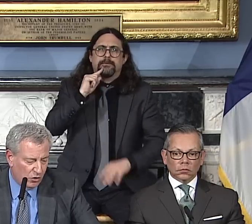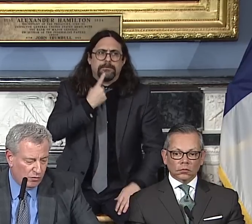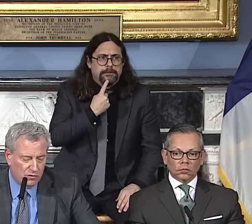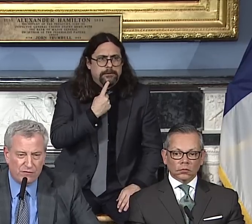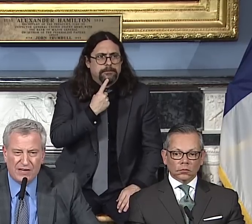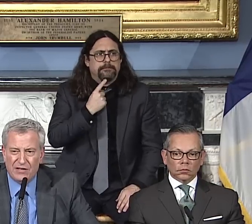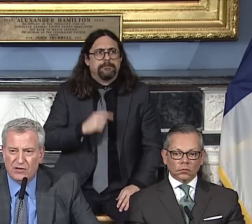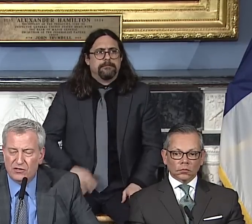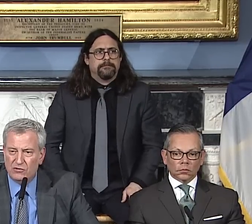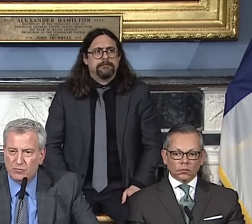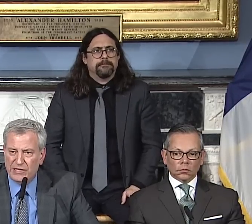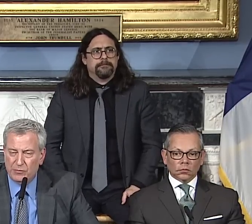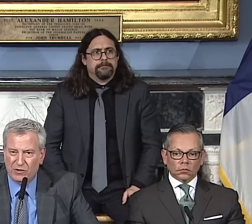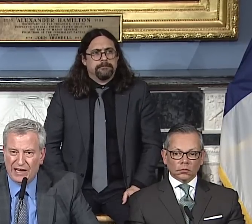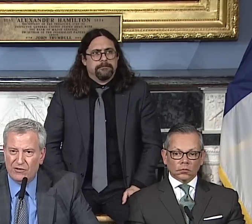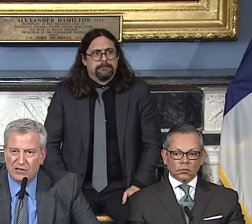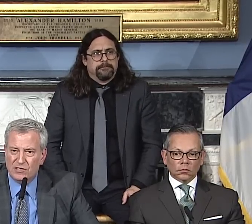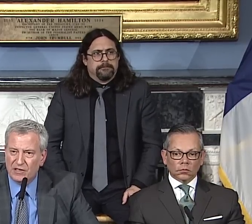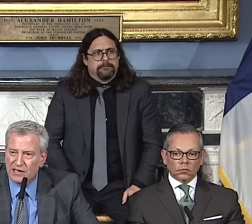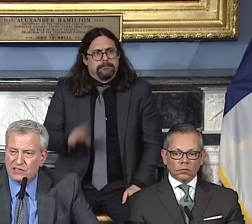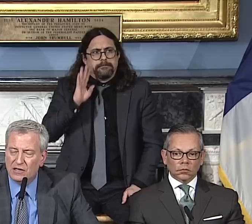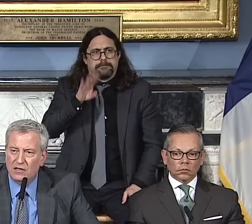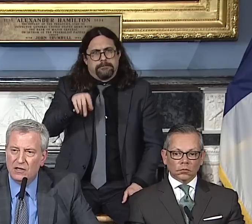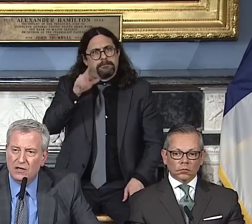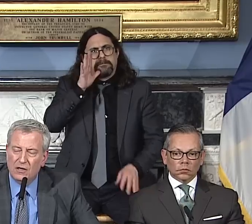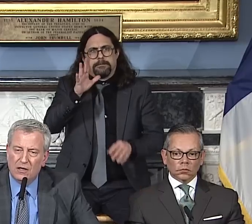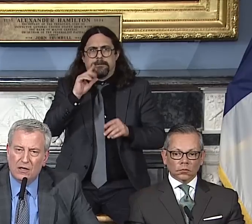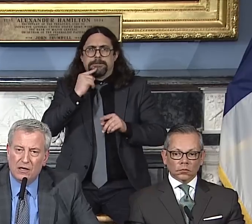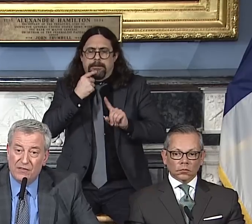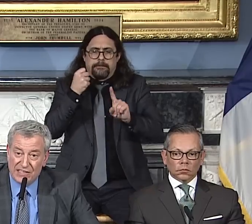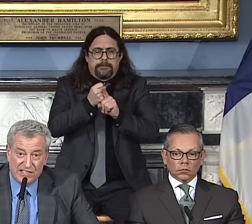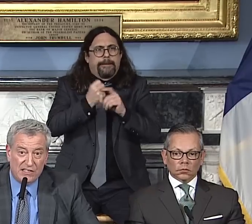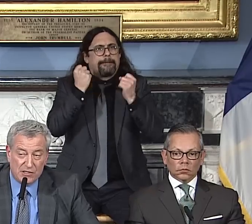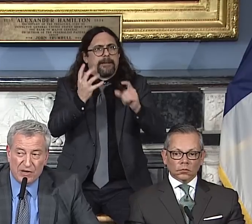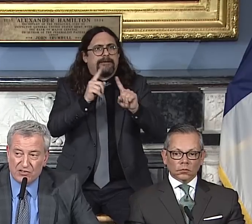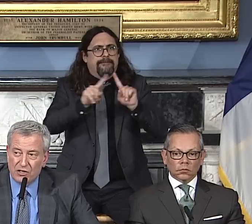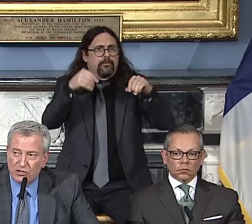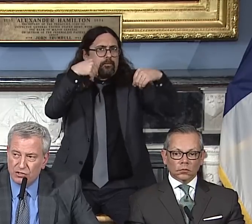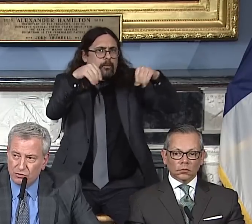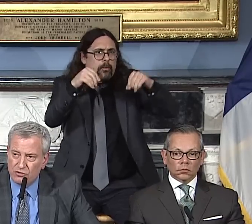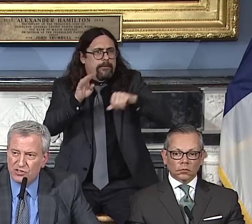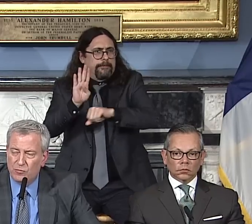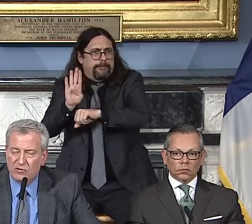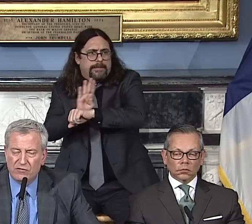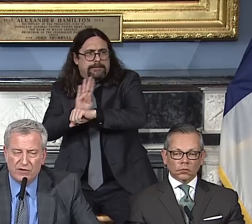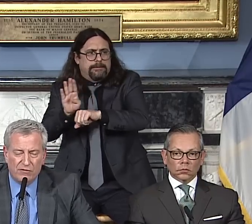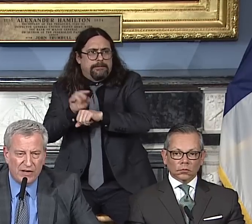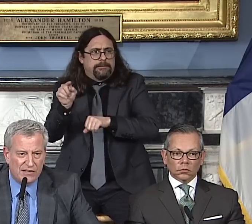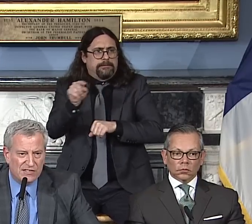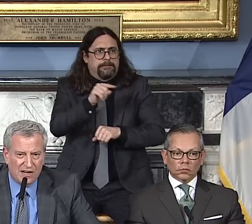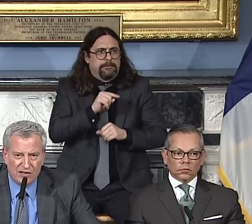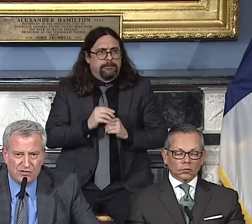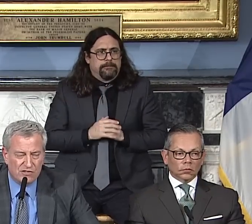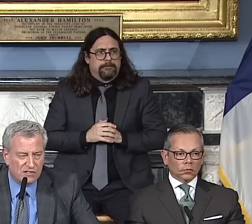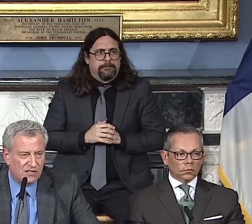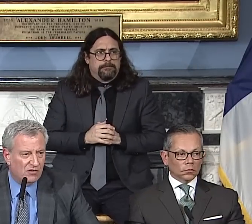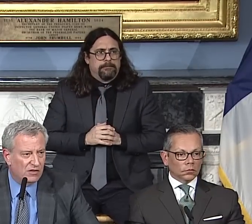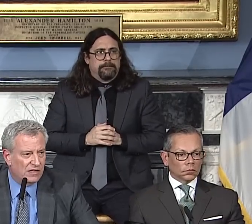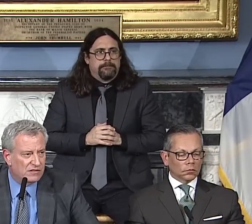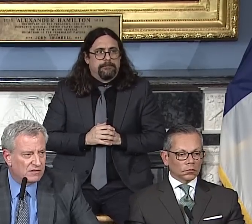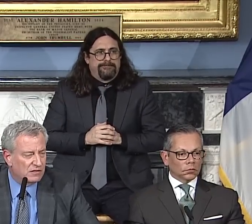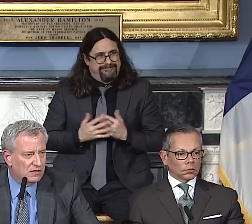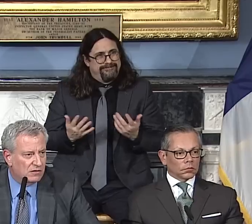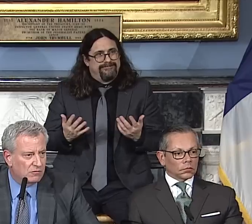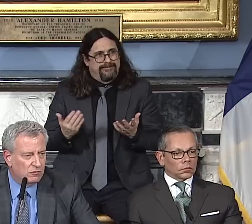about the over 500 people gatherings, I mean, that's in this city especially, a huge number of events, concerts, et